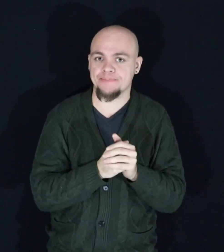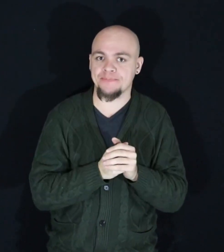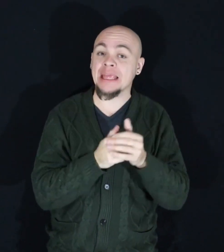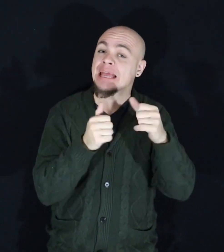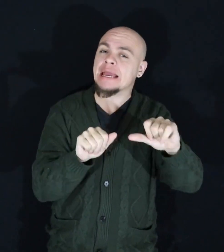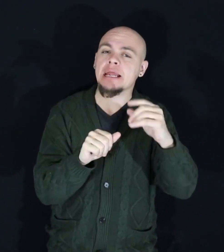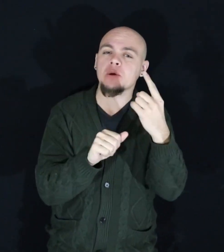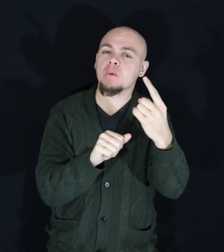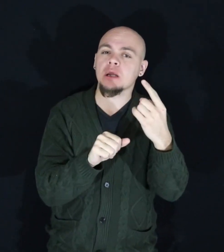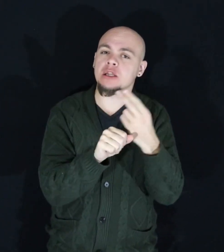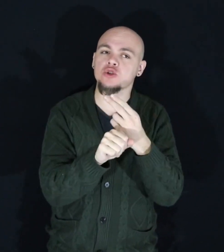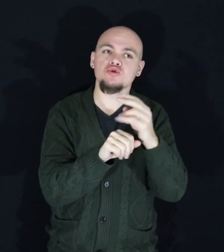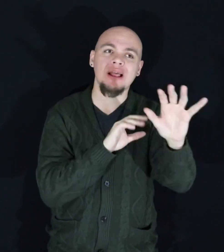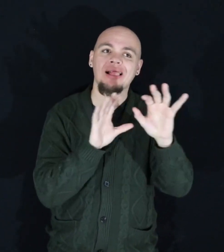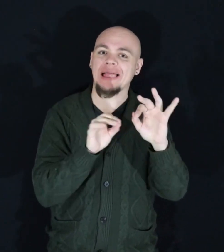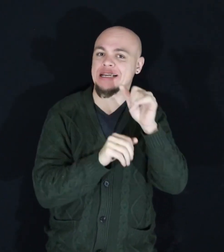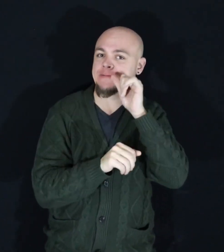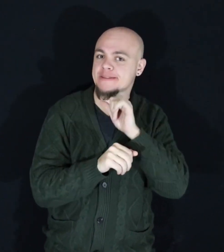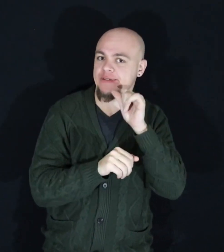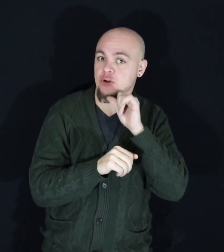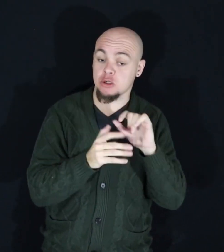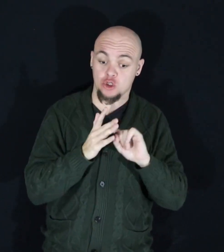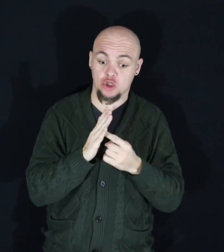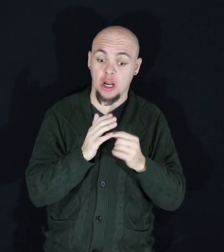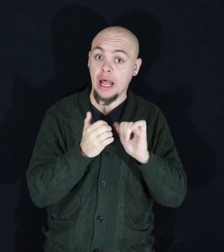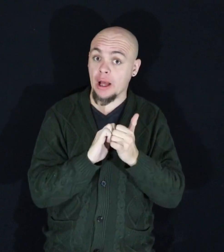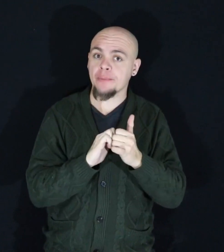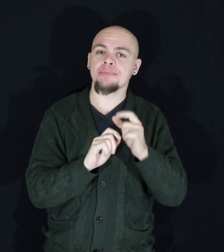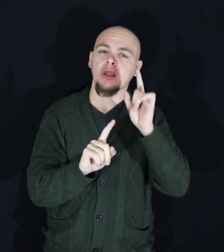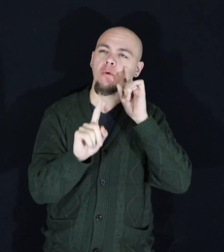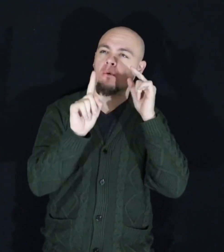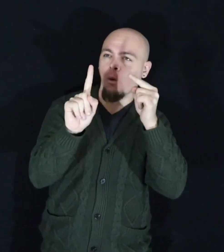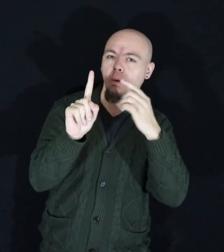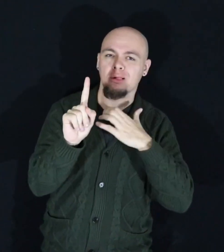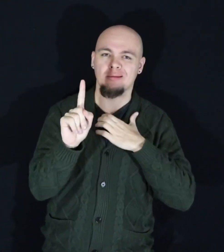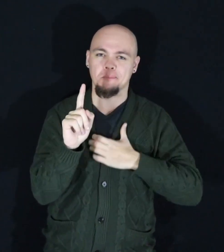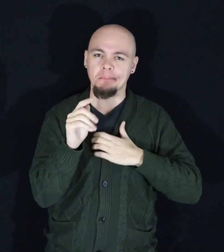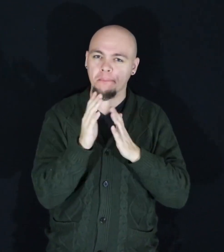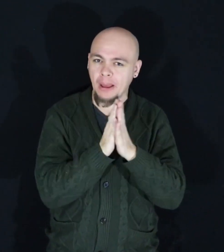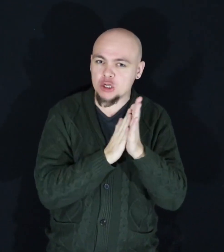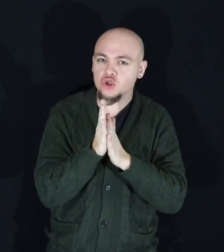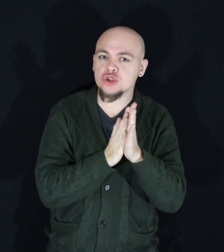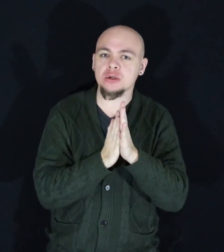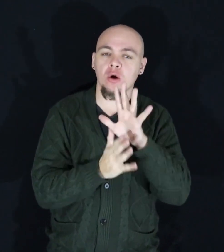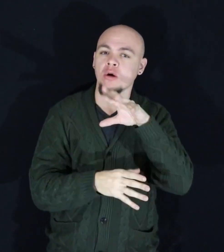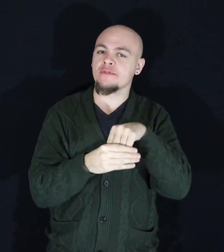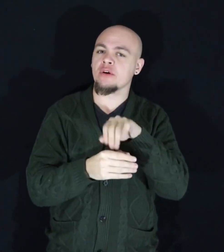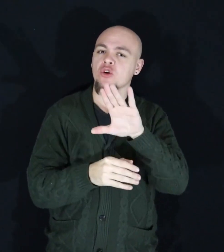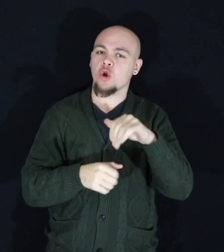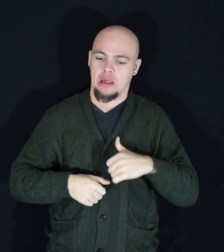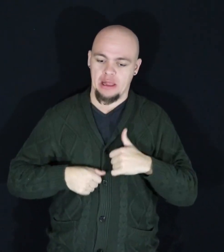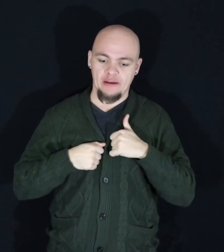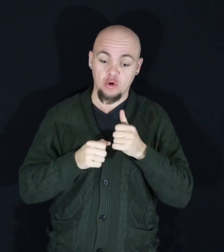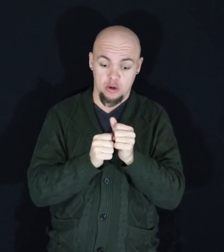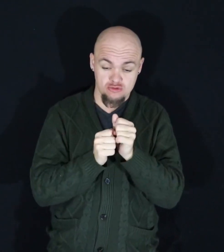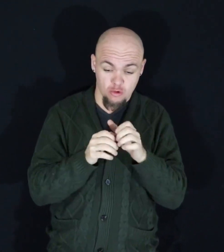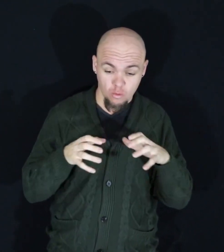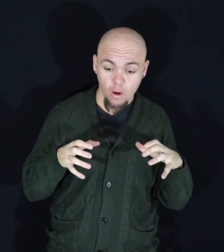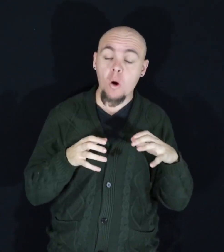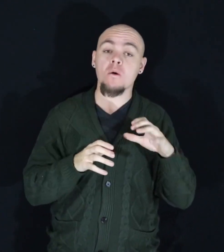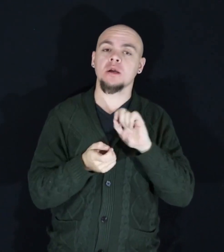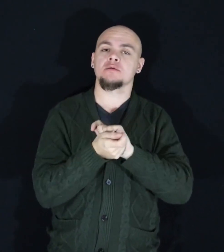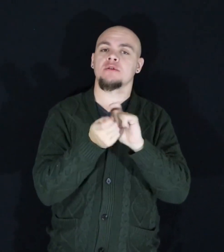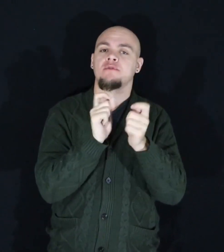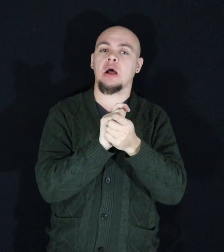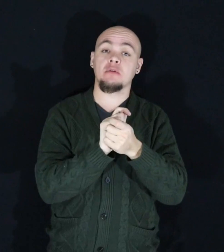Anybody can use elective suffering in their life, and it starts by identifying a goal or a passion, or just an aspect of your life that you want to grow and evolve, and